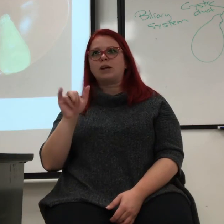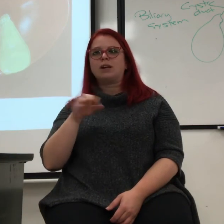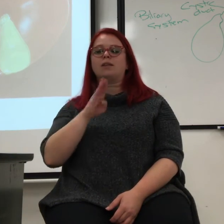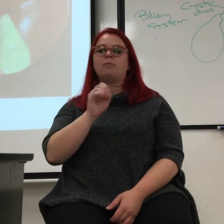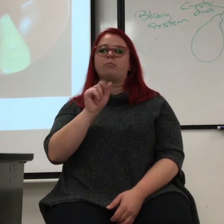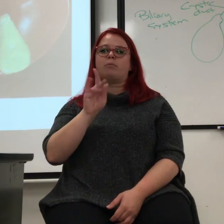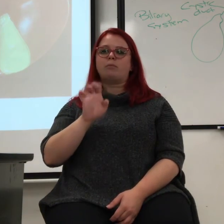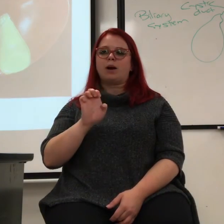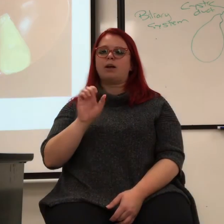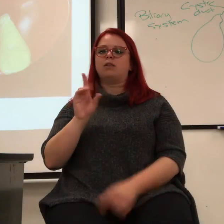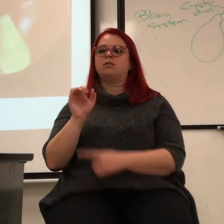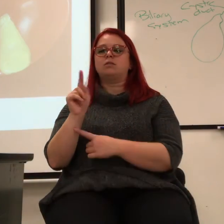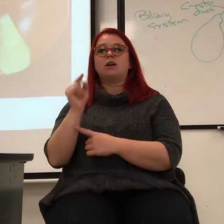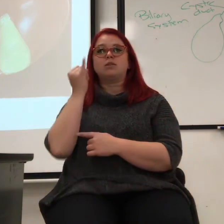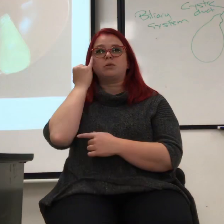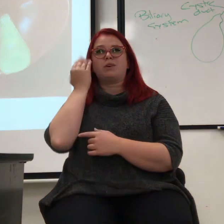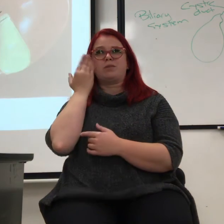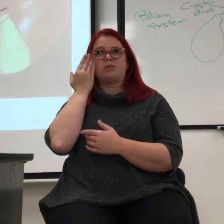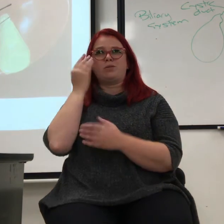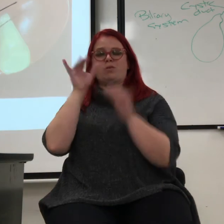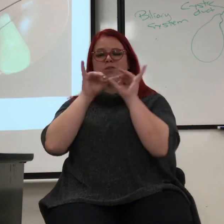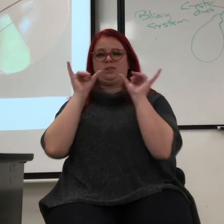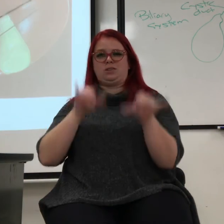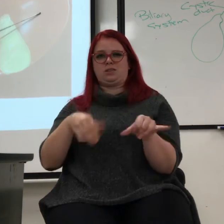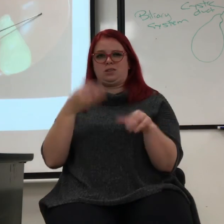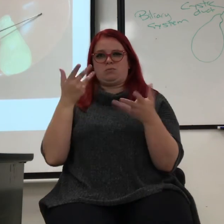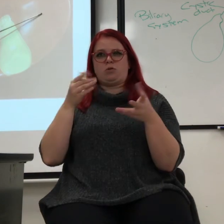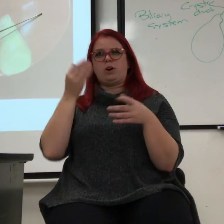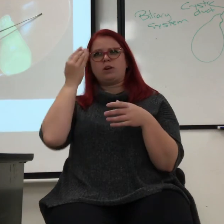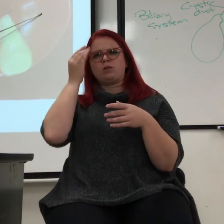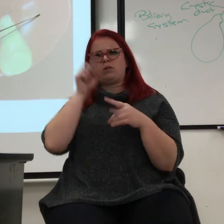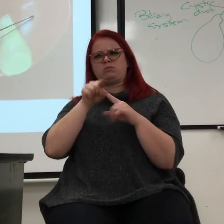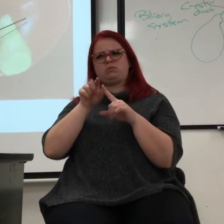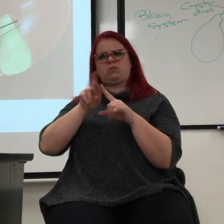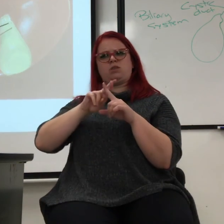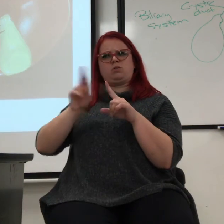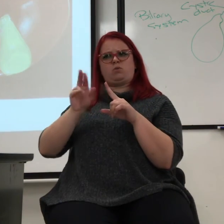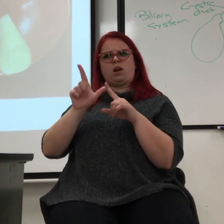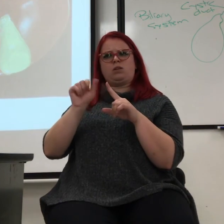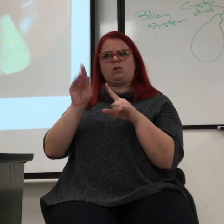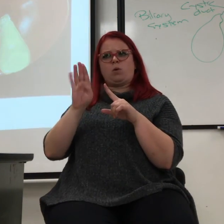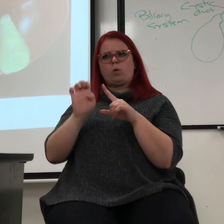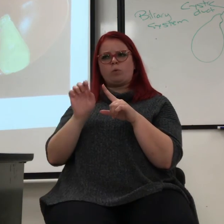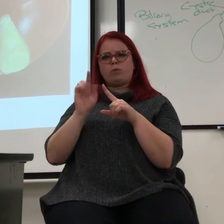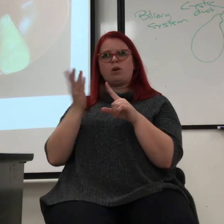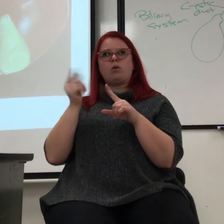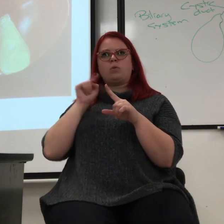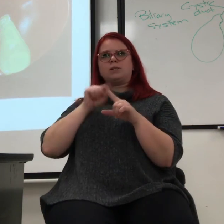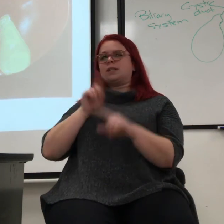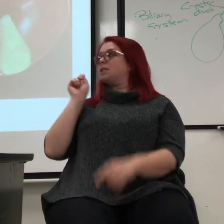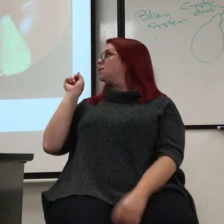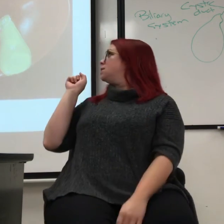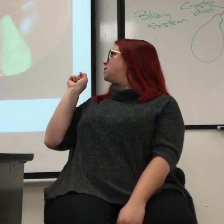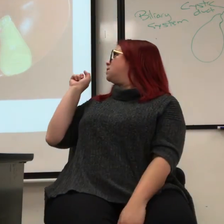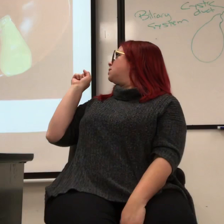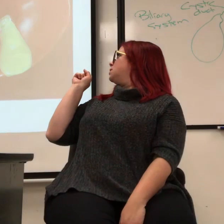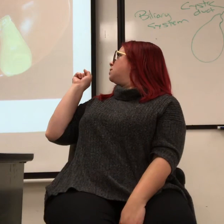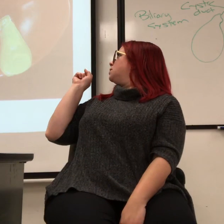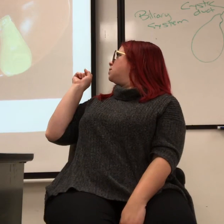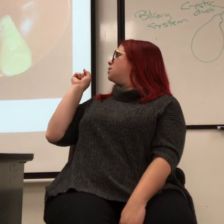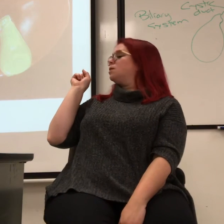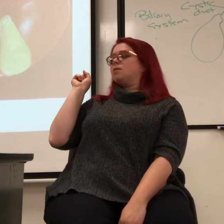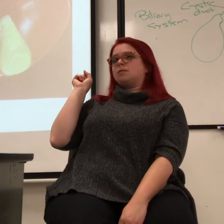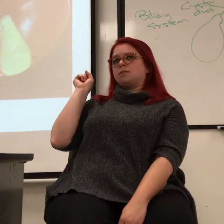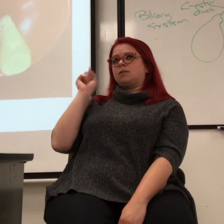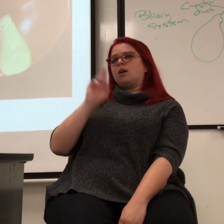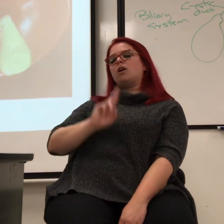it goes, if that's the right lobe, what's that? The